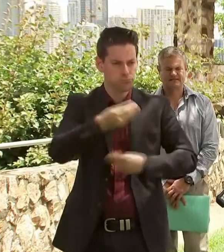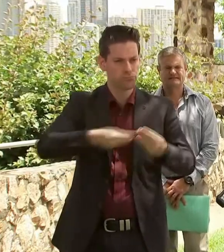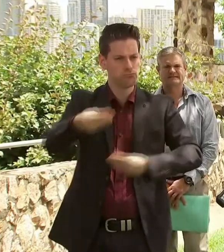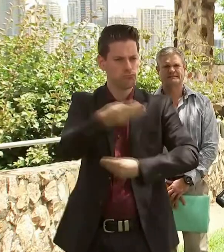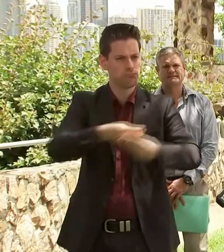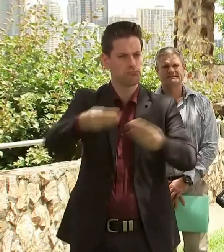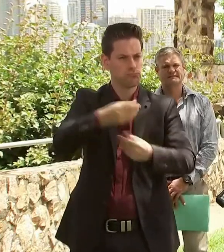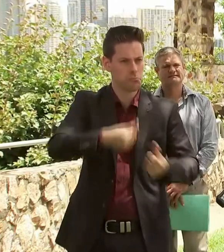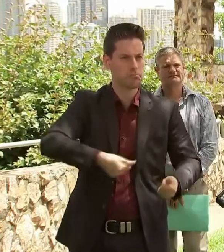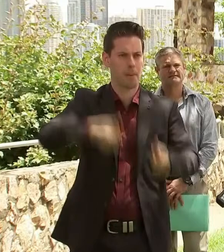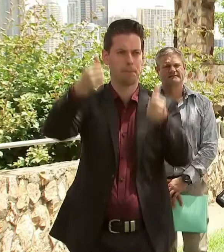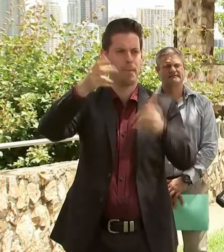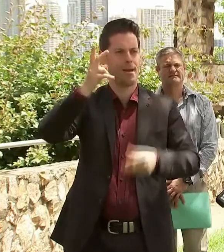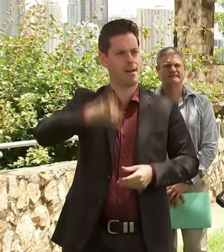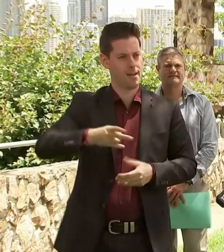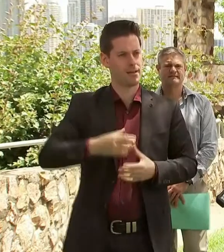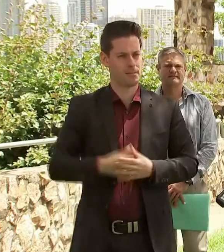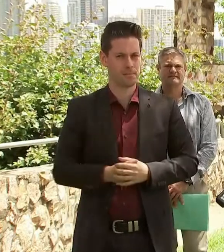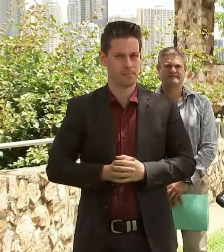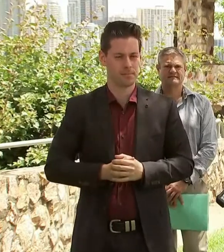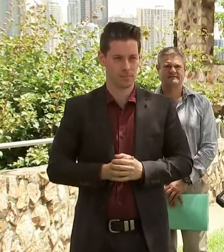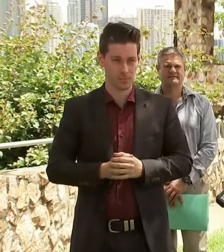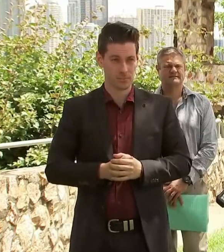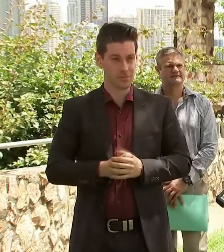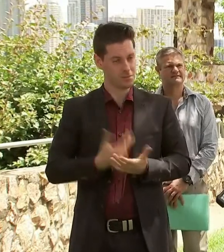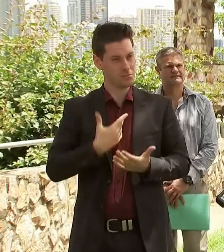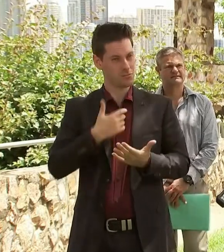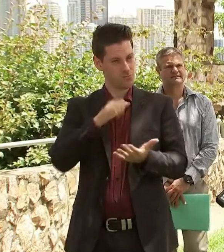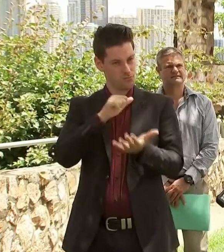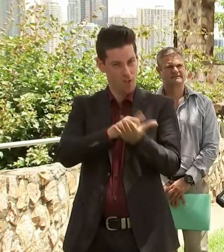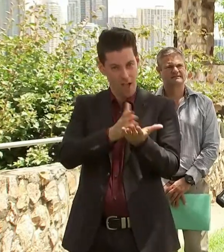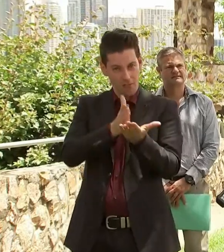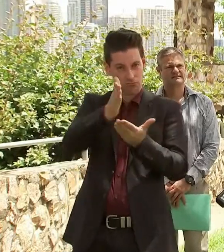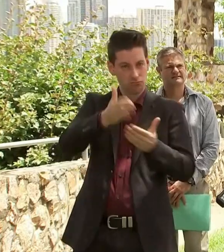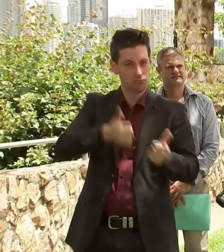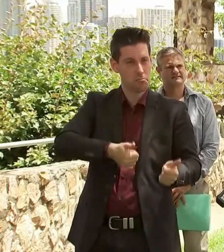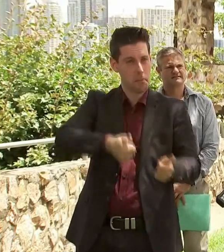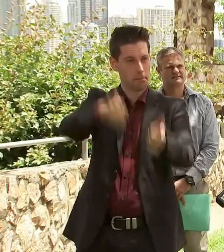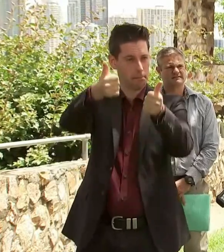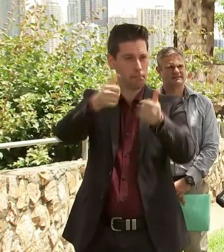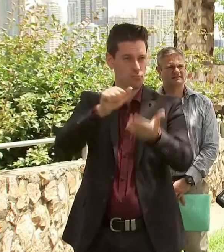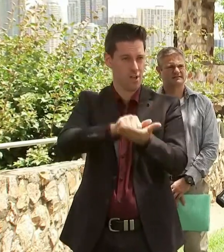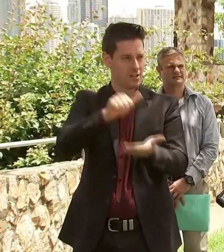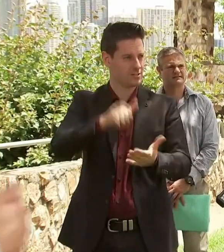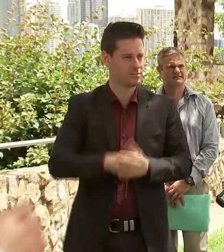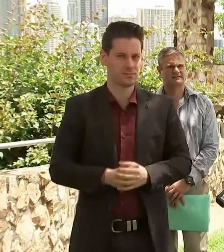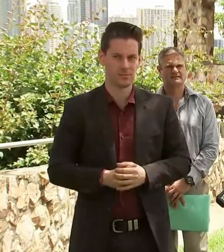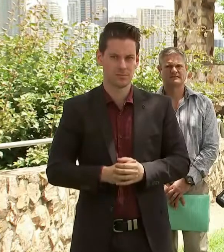I'll provide you with a detailed update, but we're heading in the right direction. I'll provide that update later in the week.